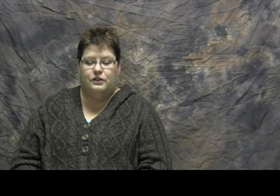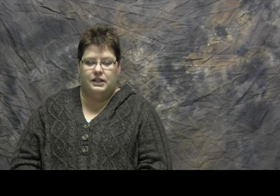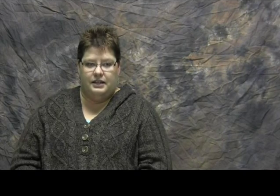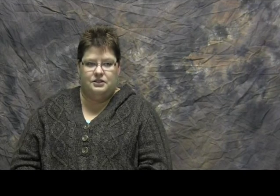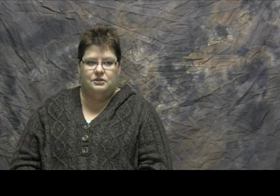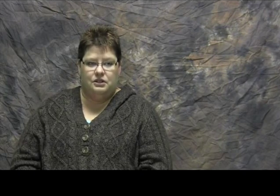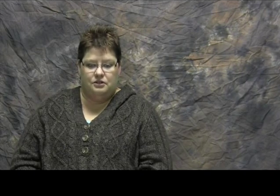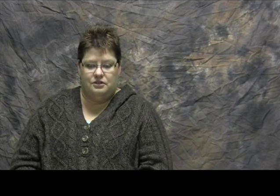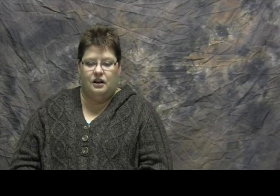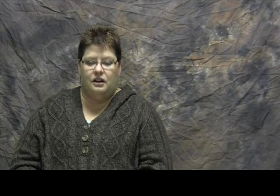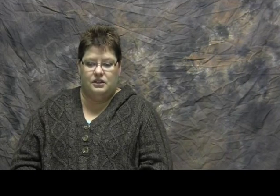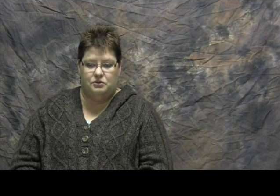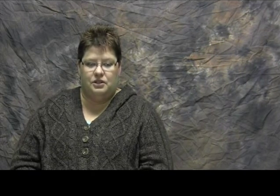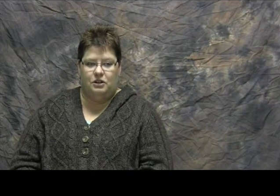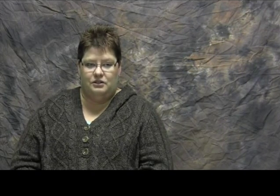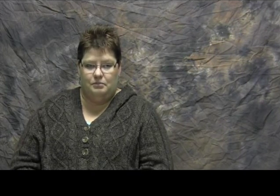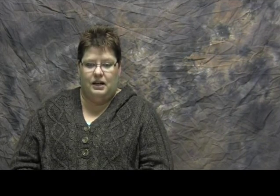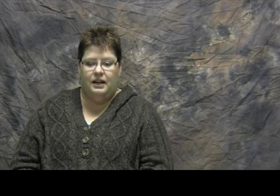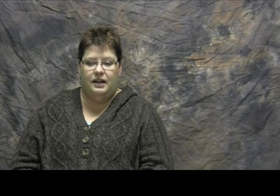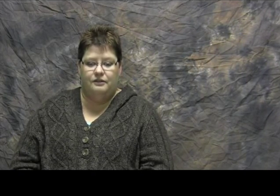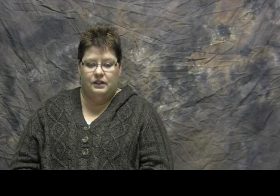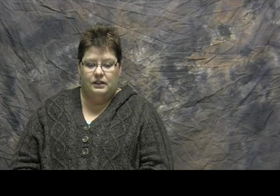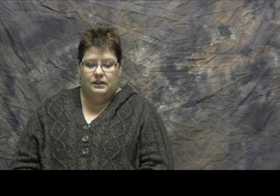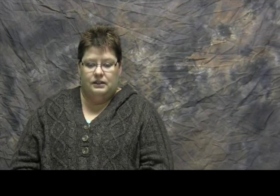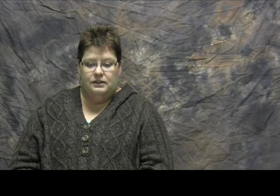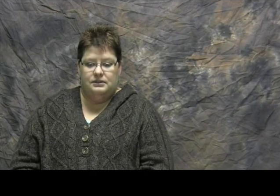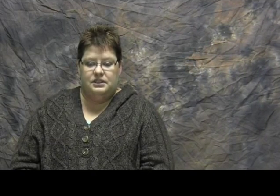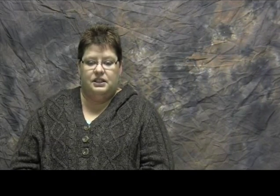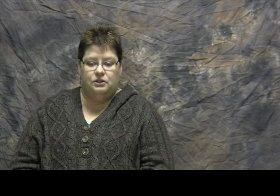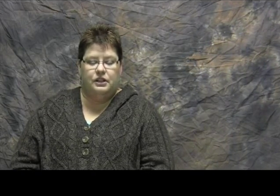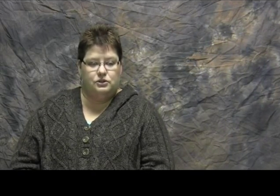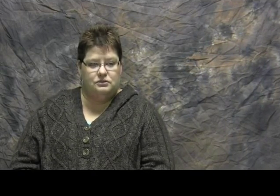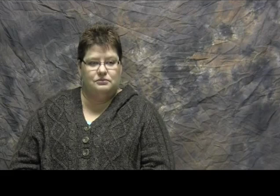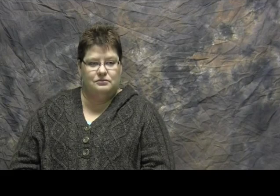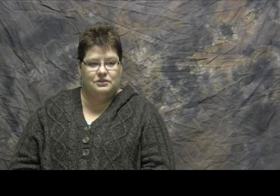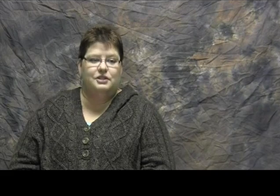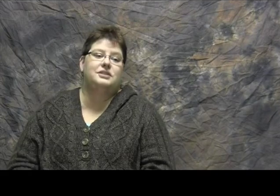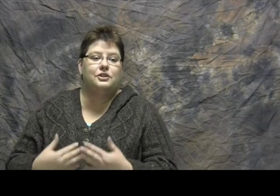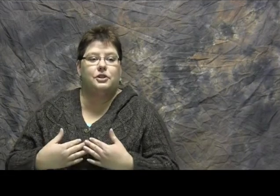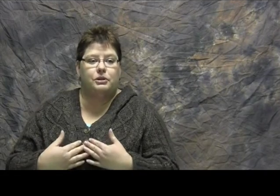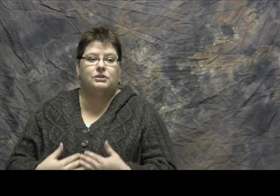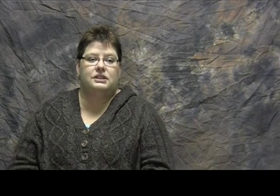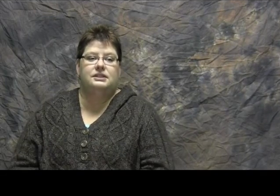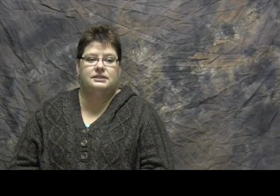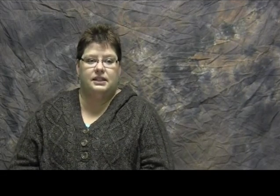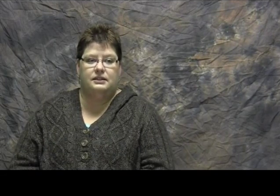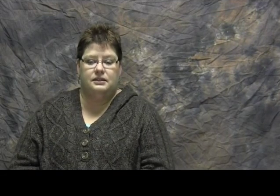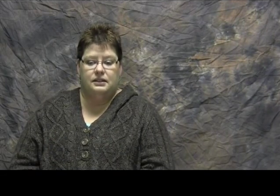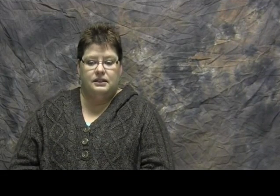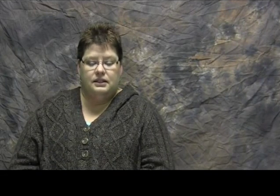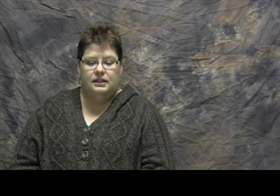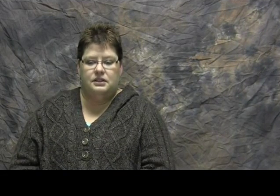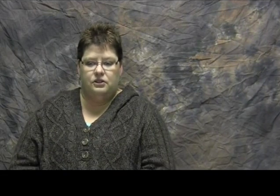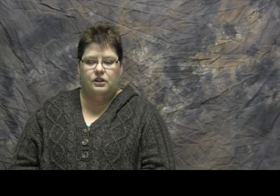the last 2 years, God has really worked in my life to heal the brokenness and to heal the